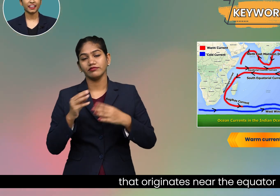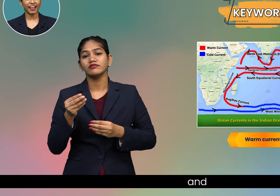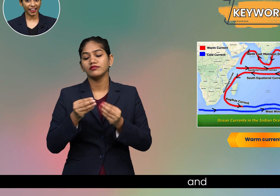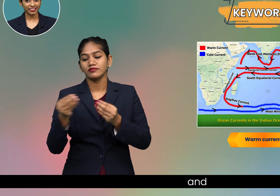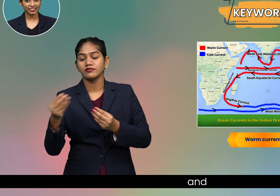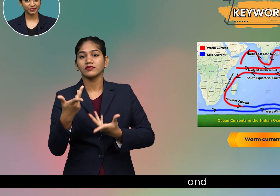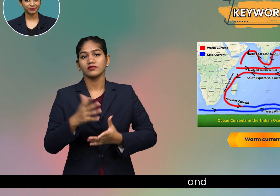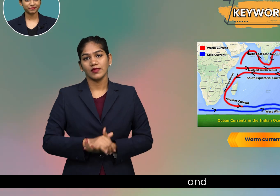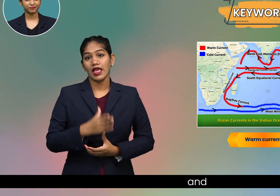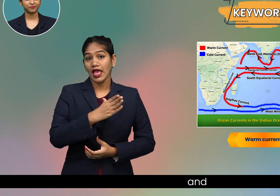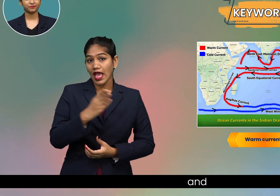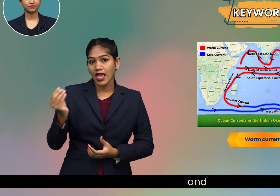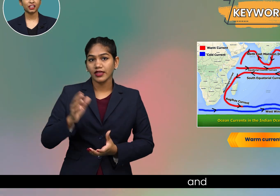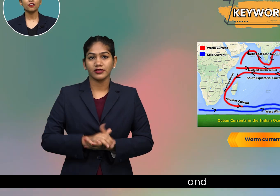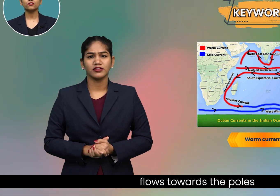and